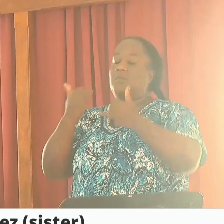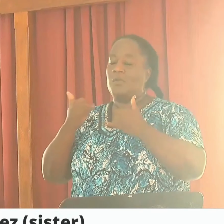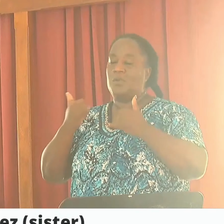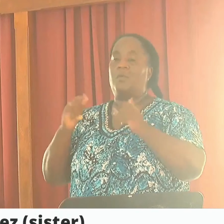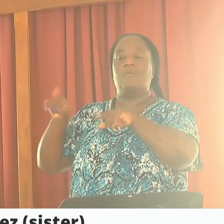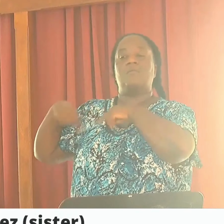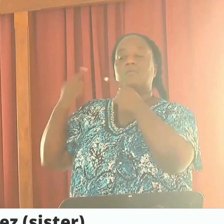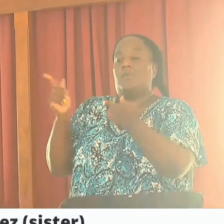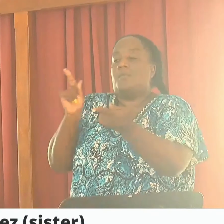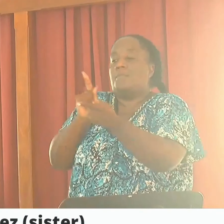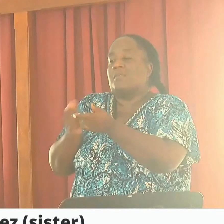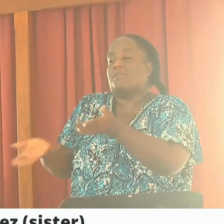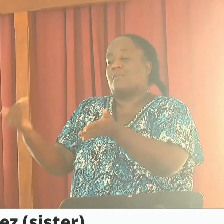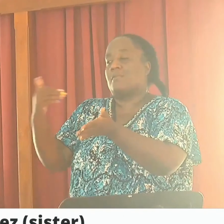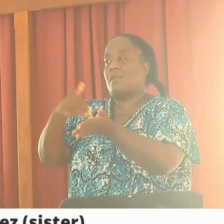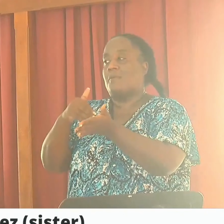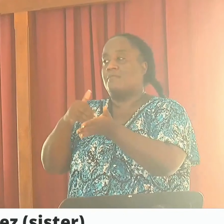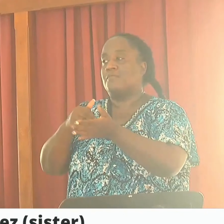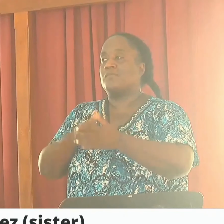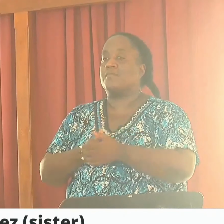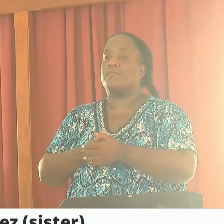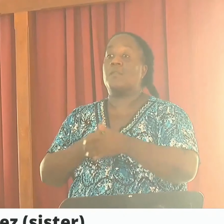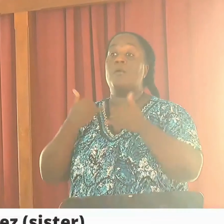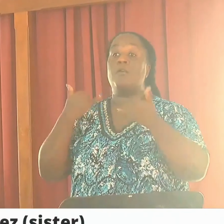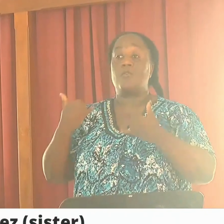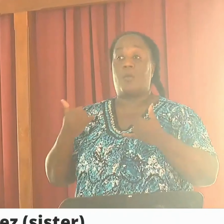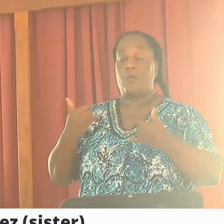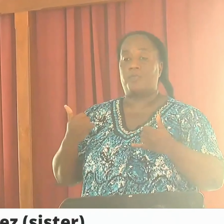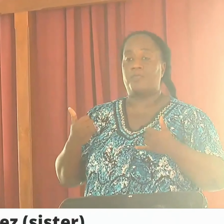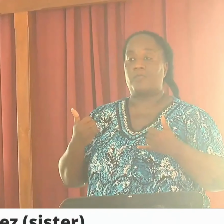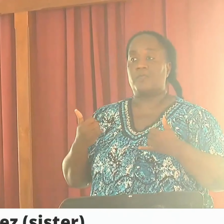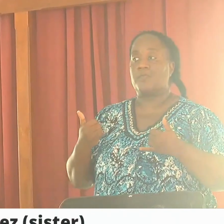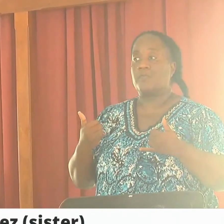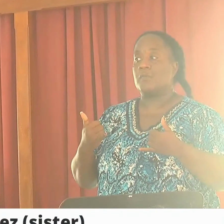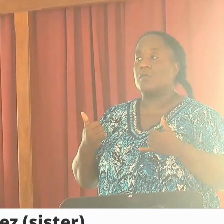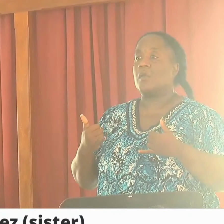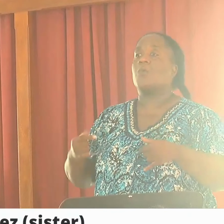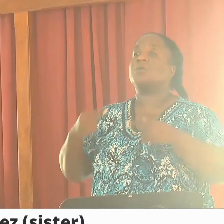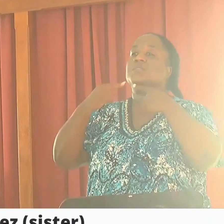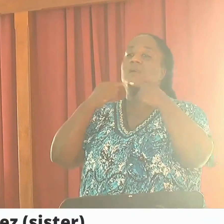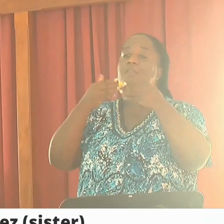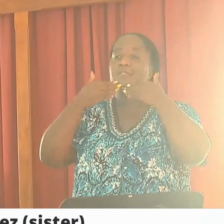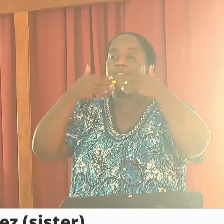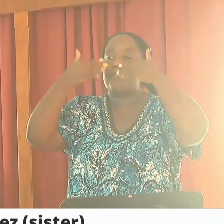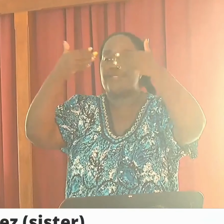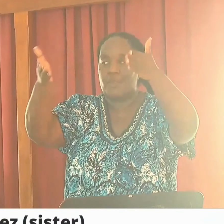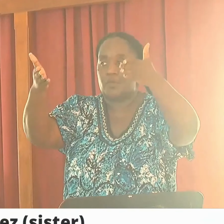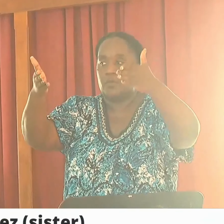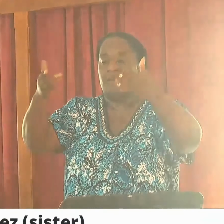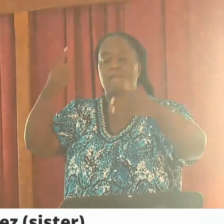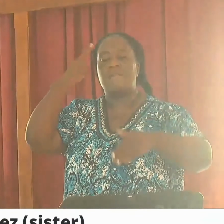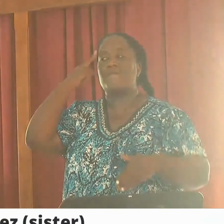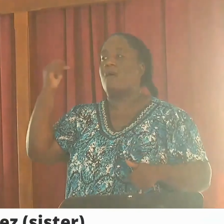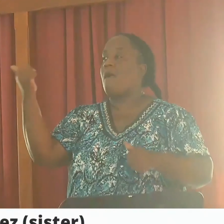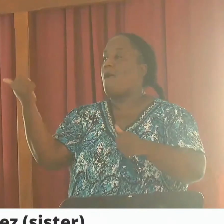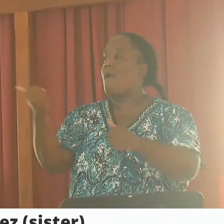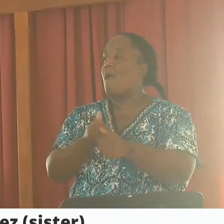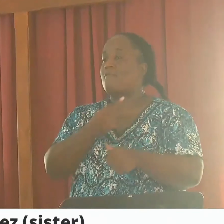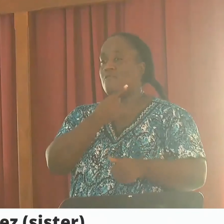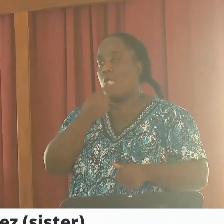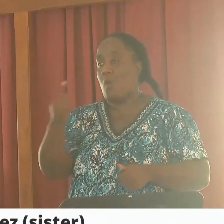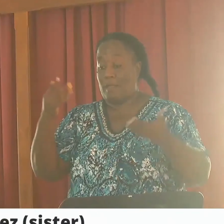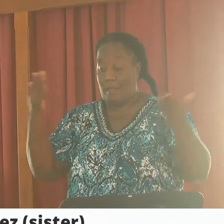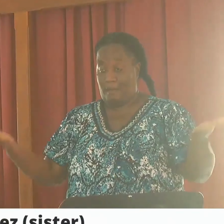again. I shall now take this moment to say a big thank you to everyone attending